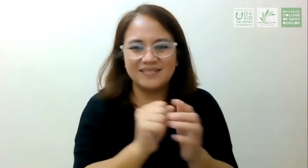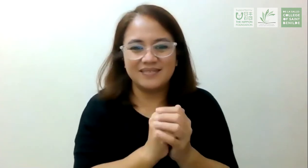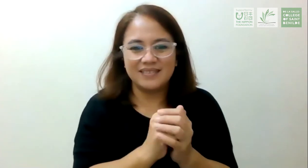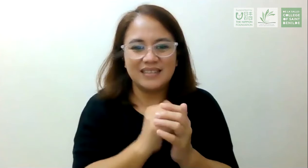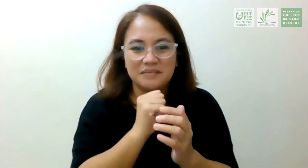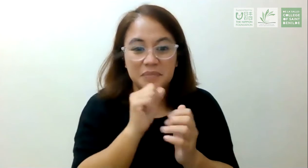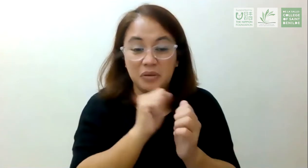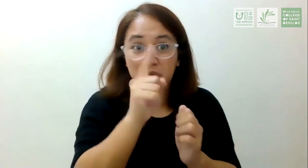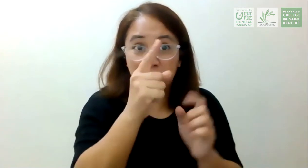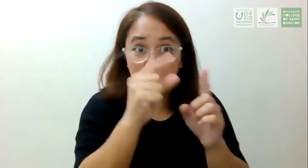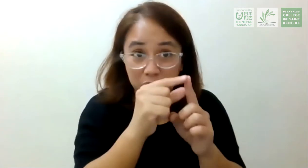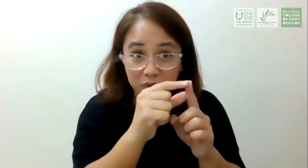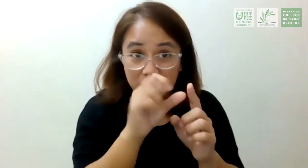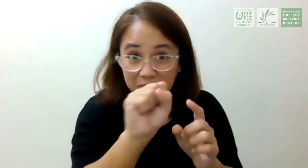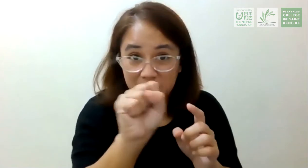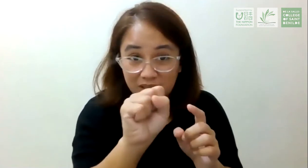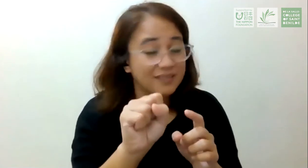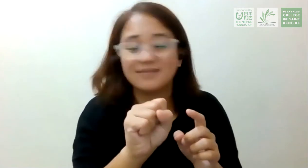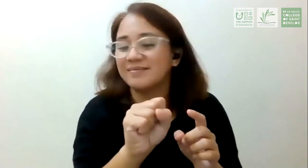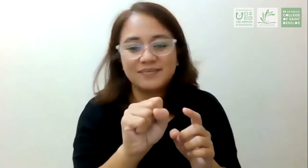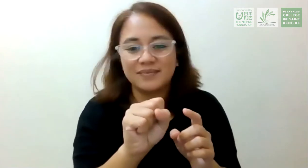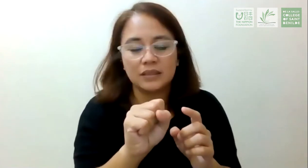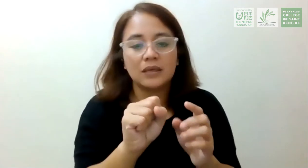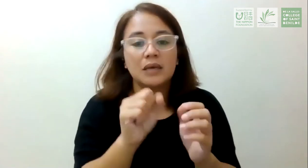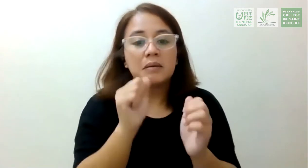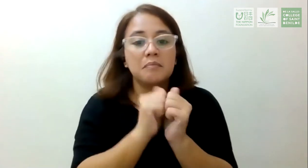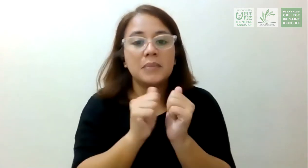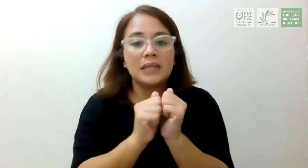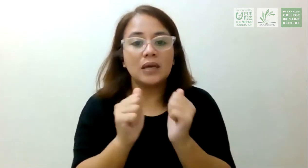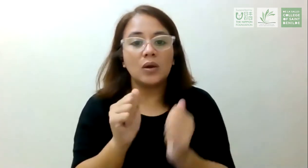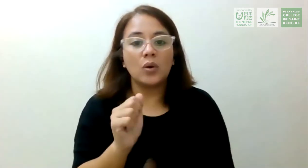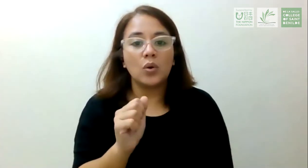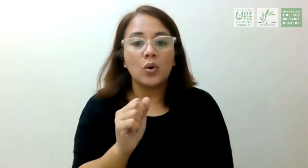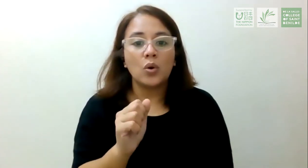It means what or who is doing the action.